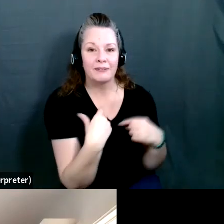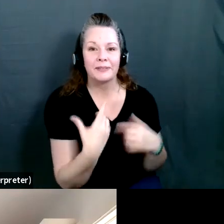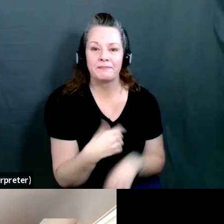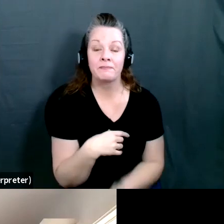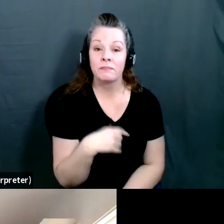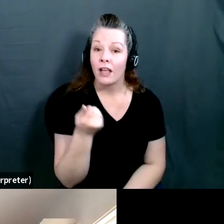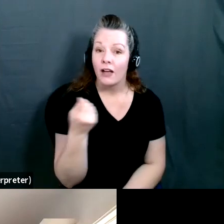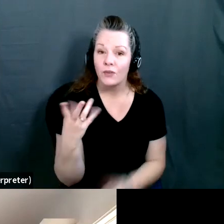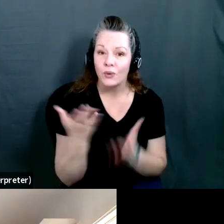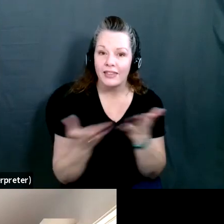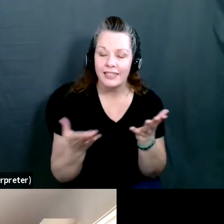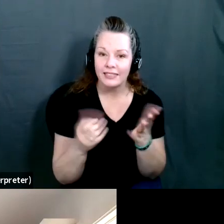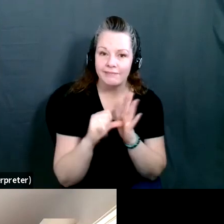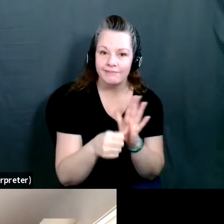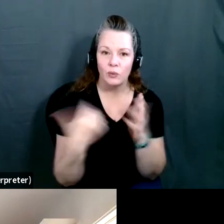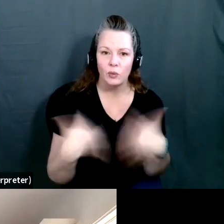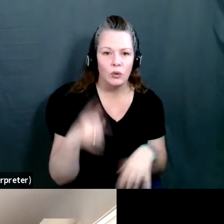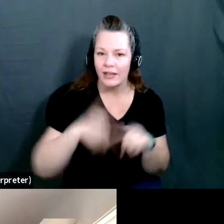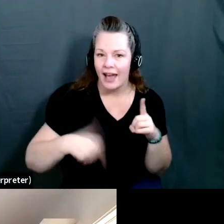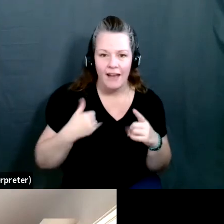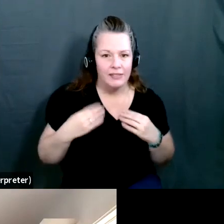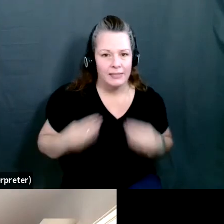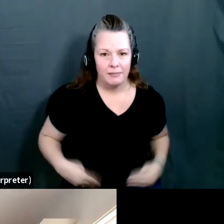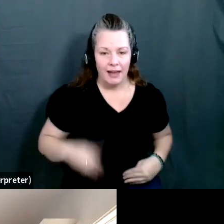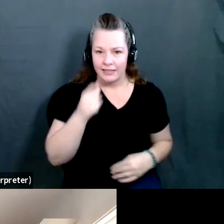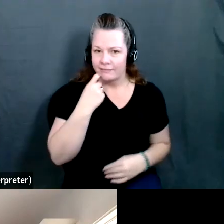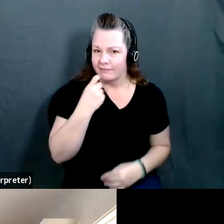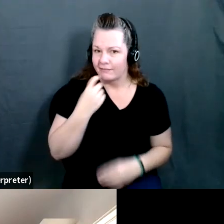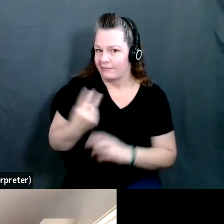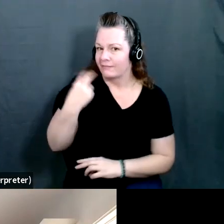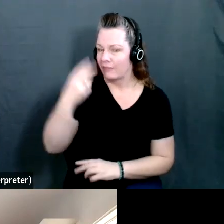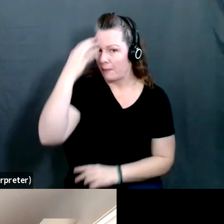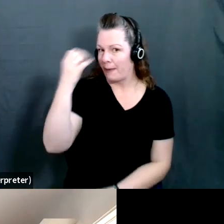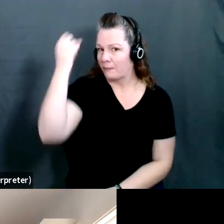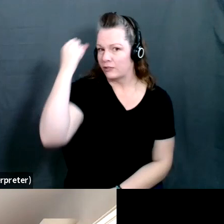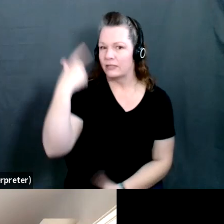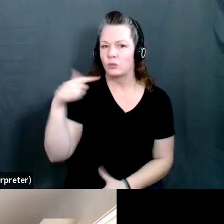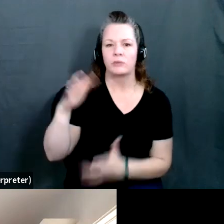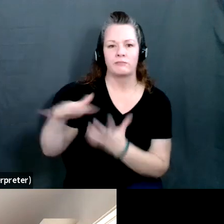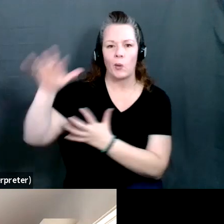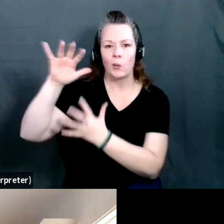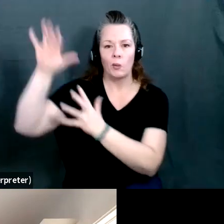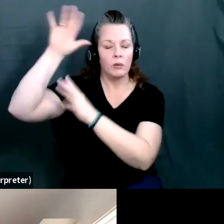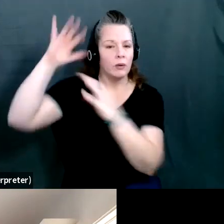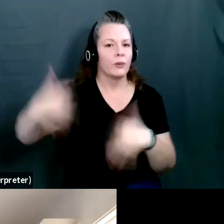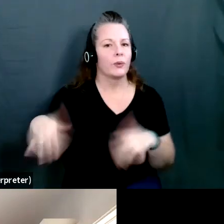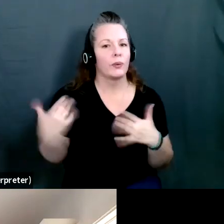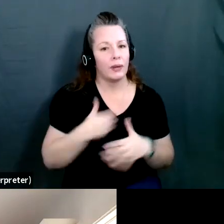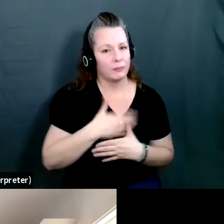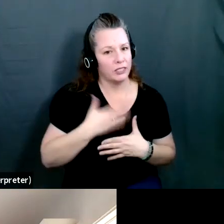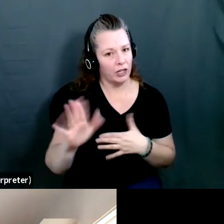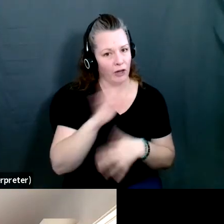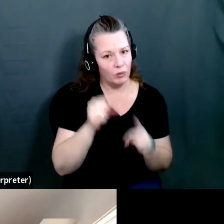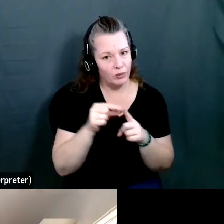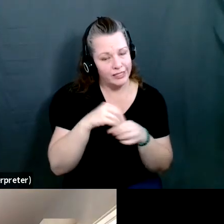stuck out. You can't have this body and not so long ago that the memory is smoke. I appreciate your words and your